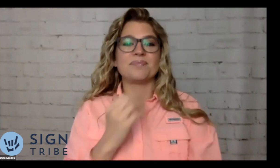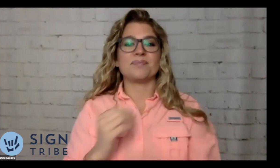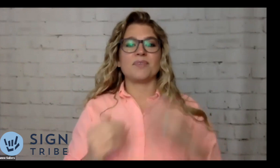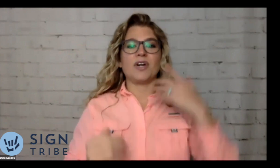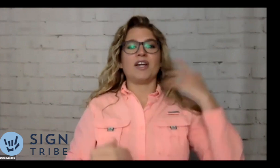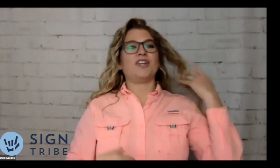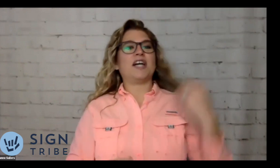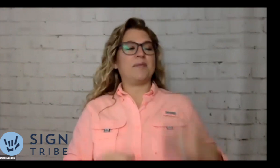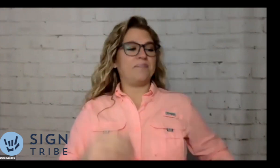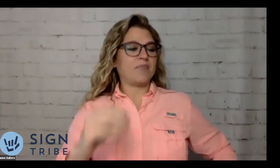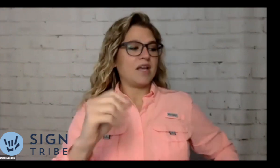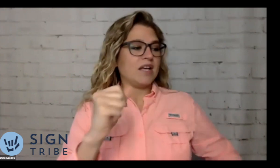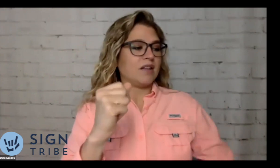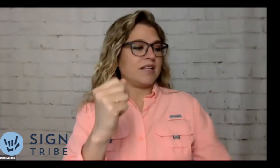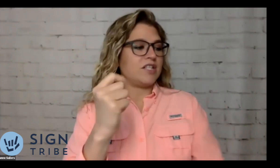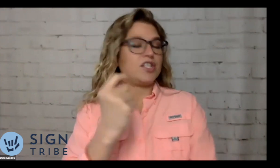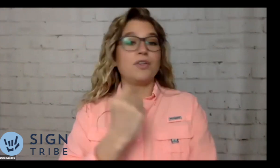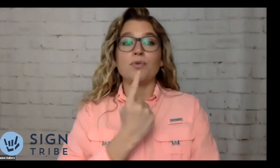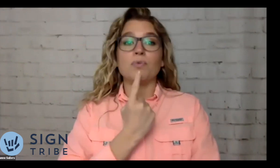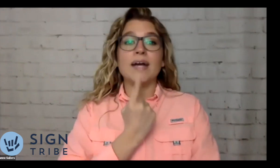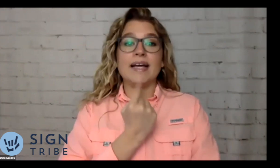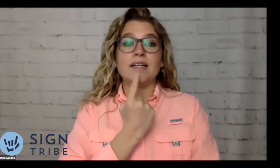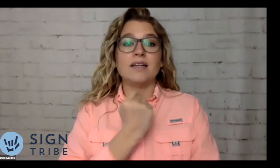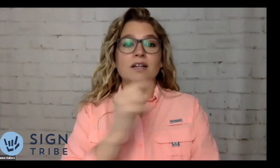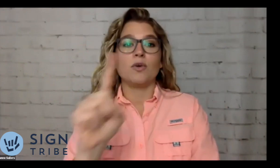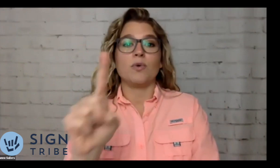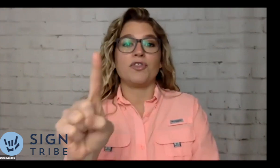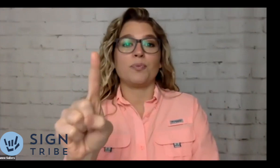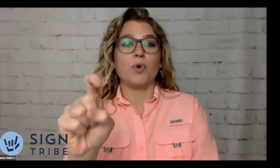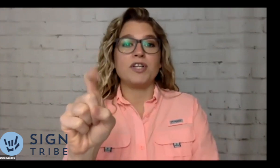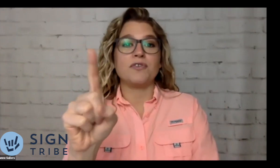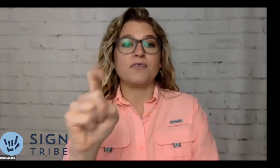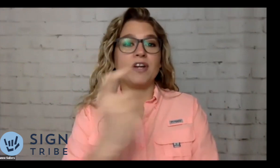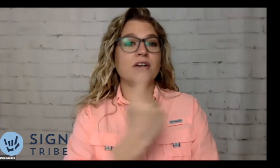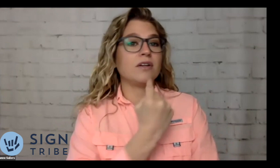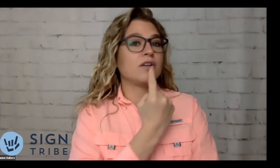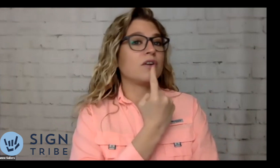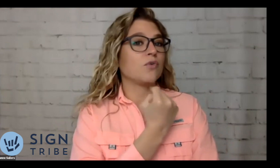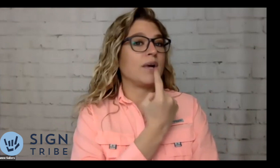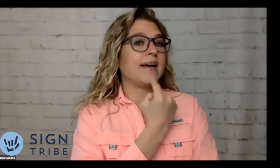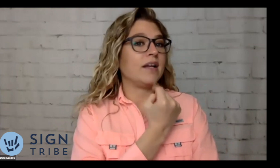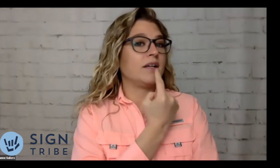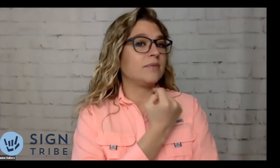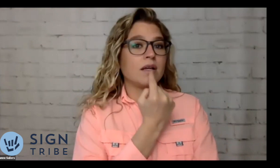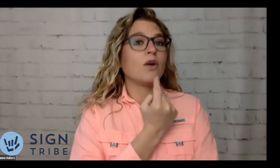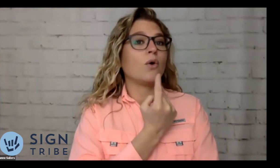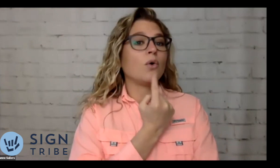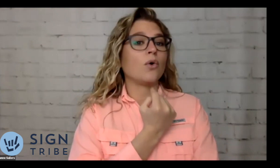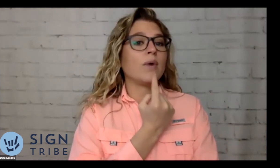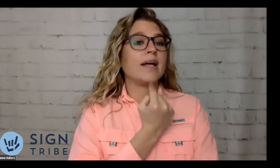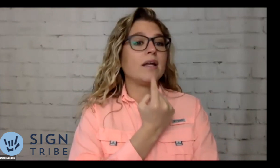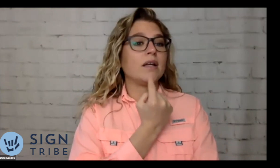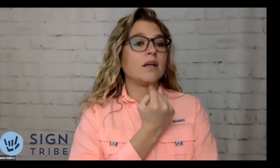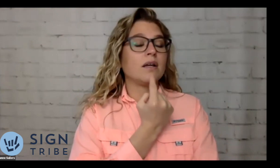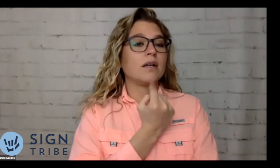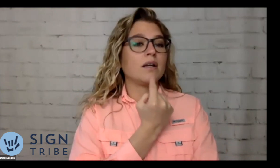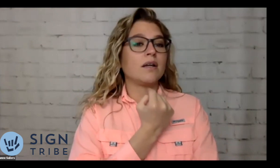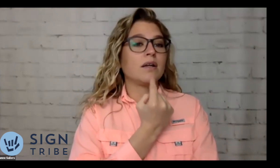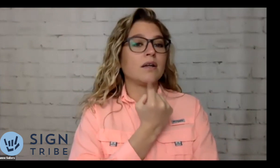All right, good job. Let's do red with your pointer finger, red or red. All